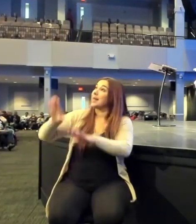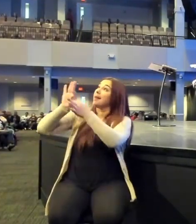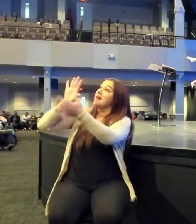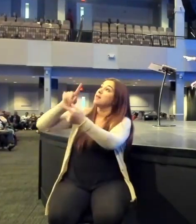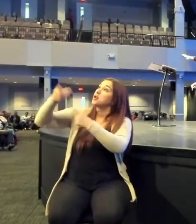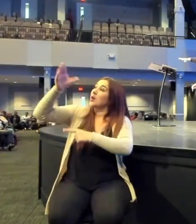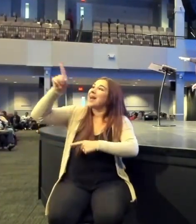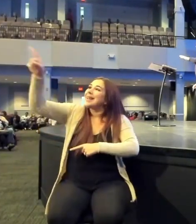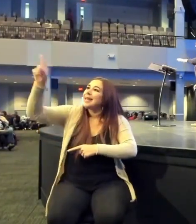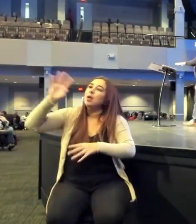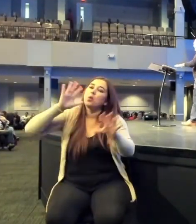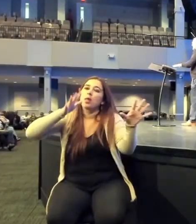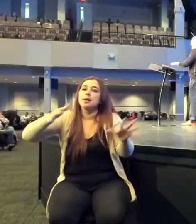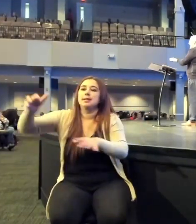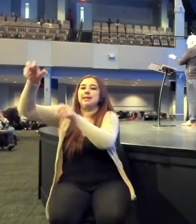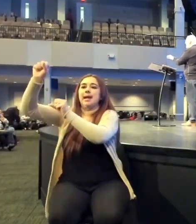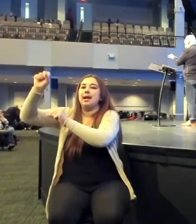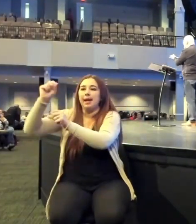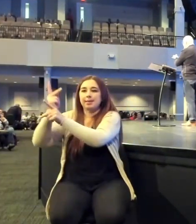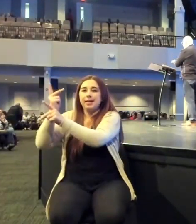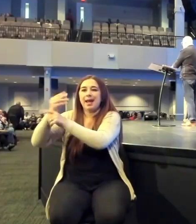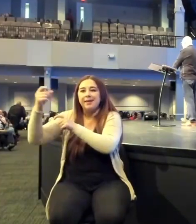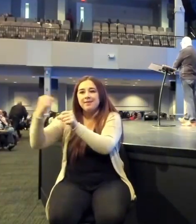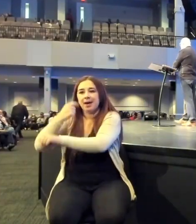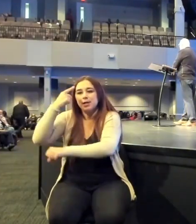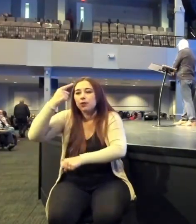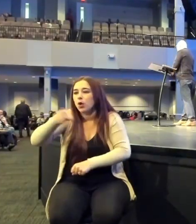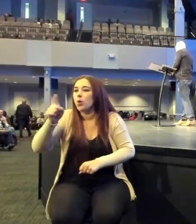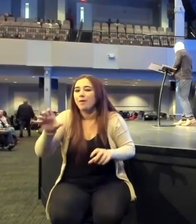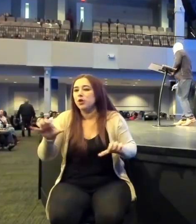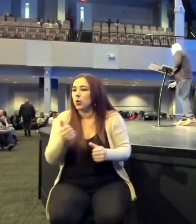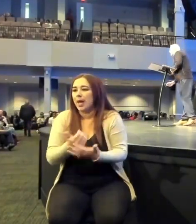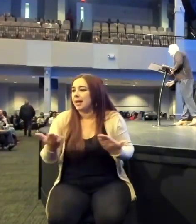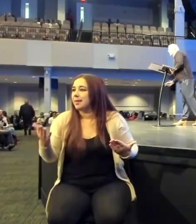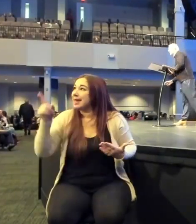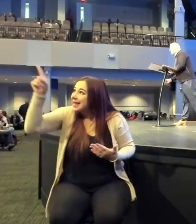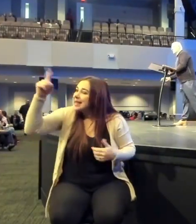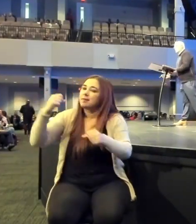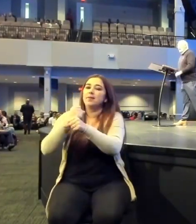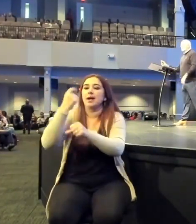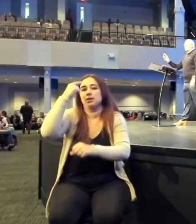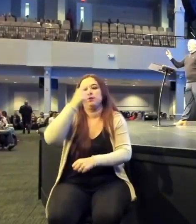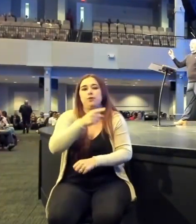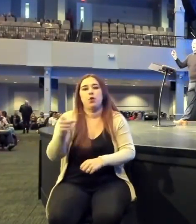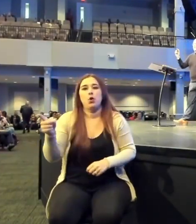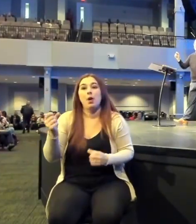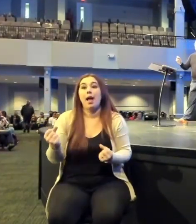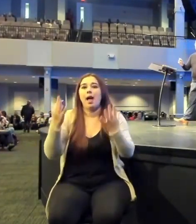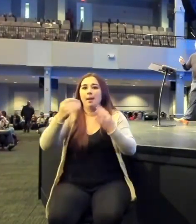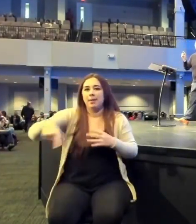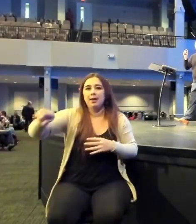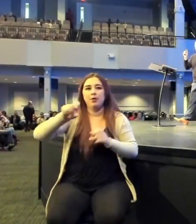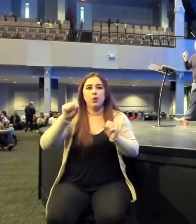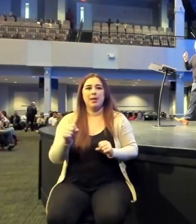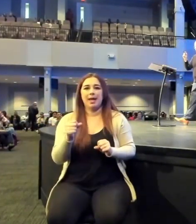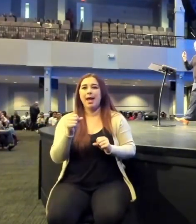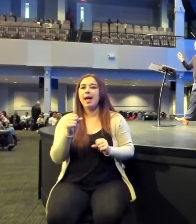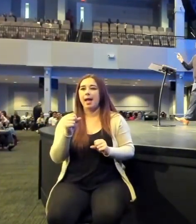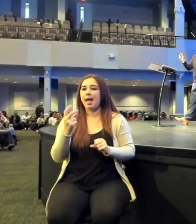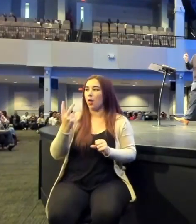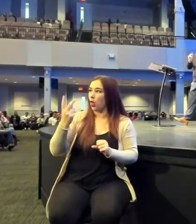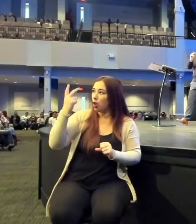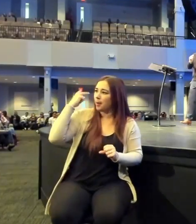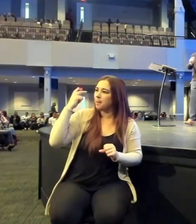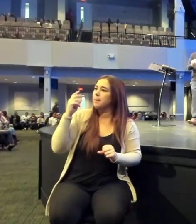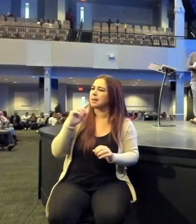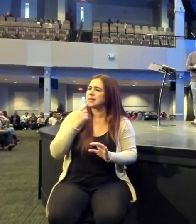God, He takes up your cause and He fights for you? He fights for you. How many of you today can say, you can look back,